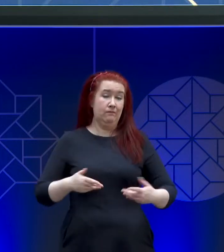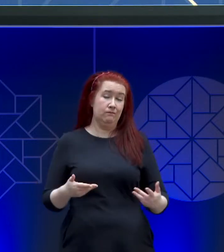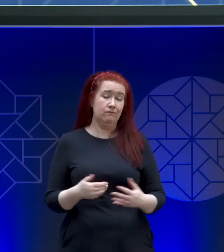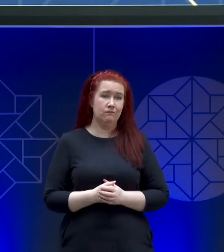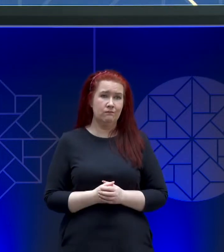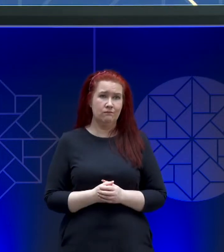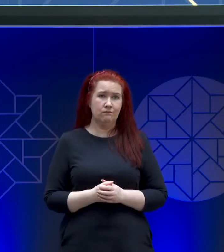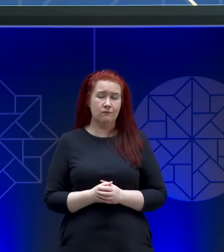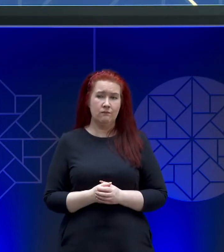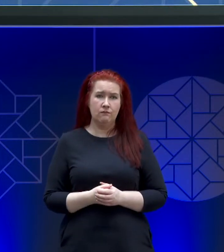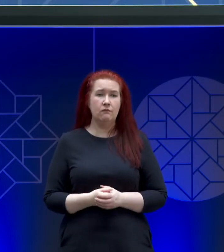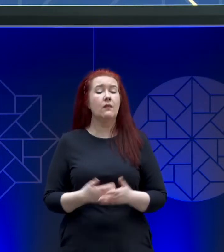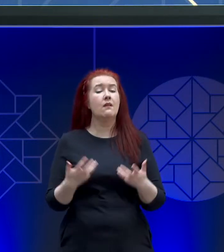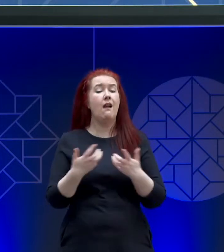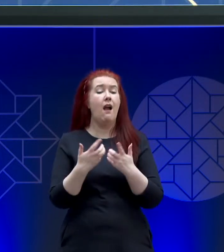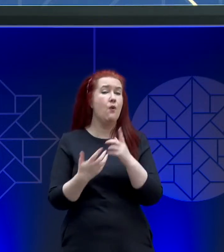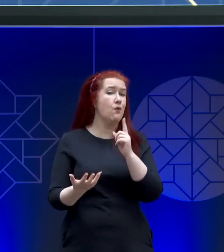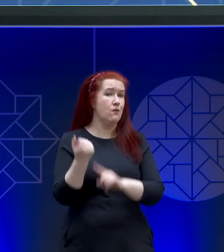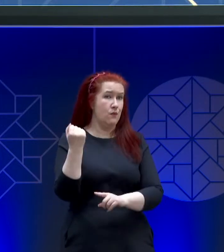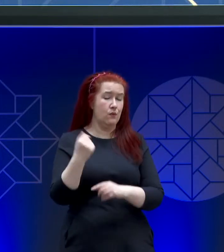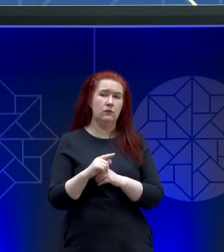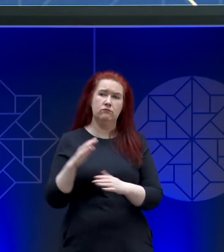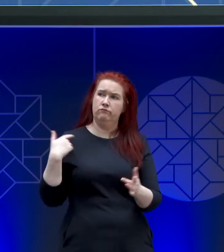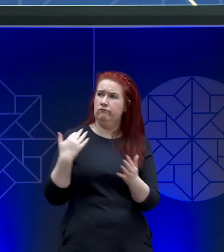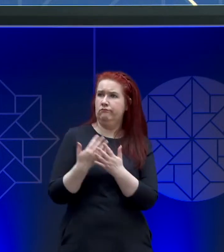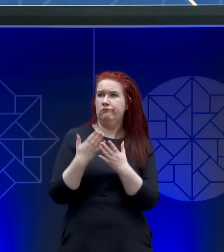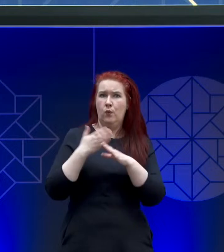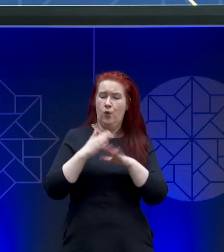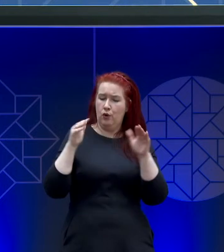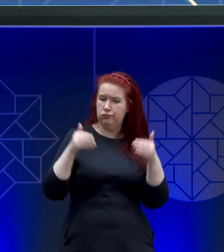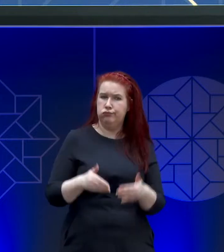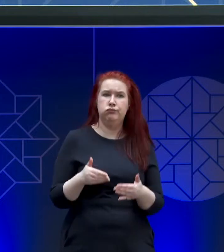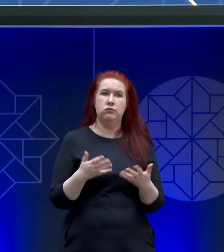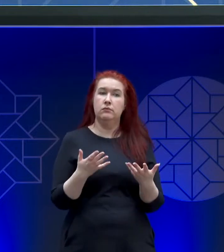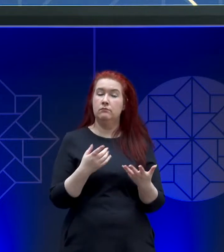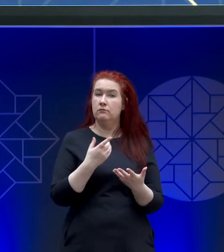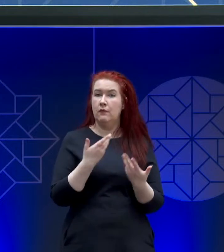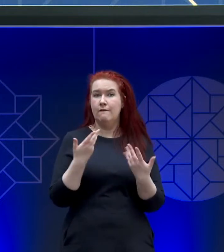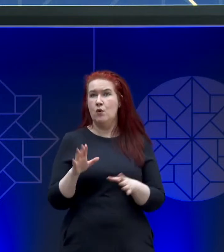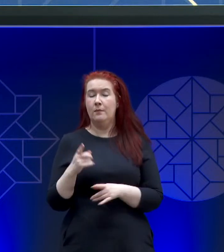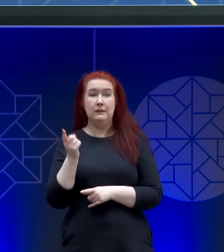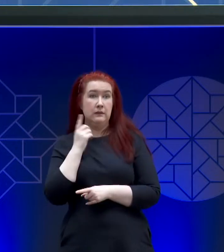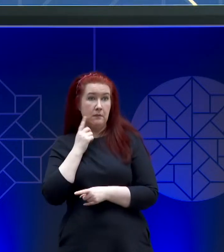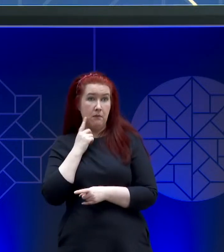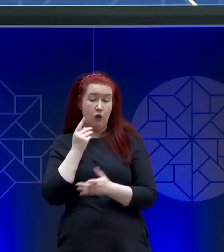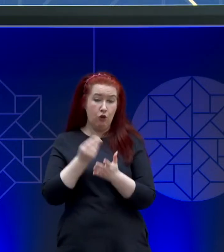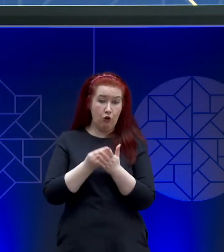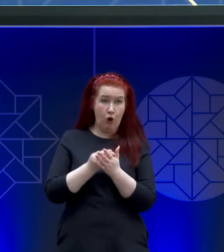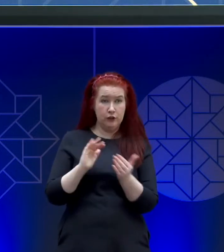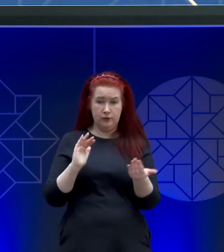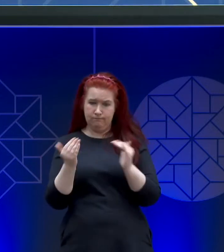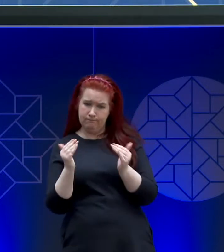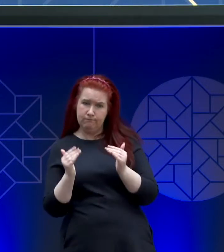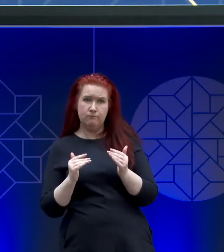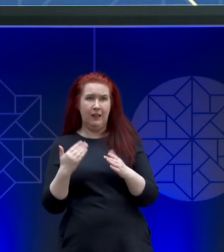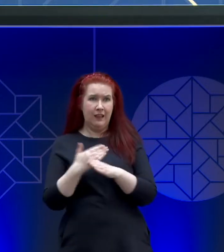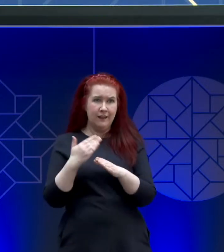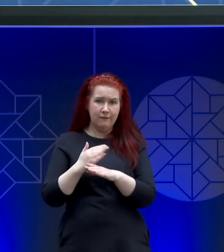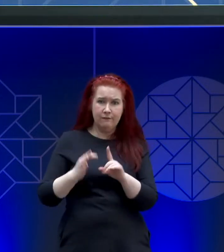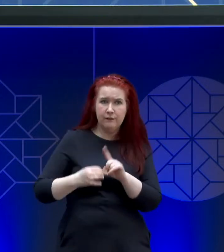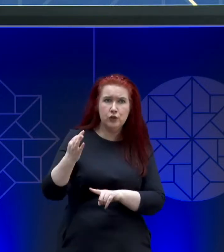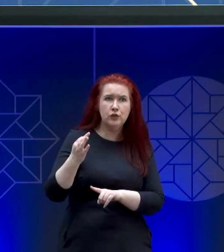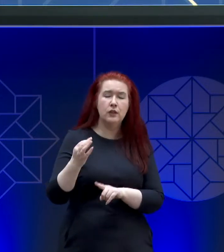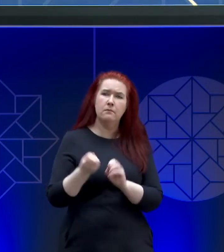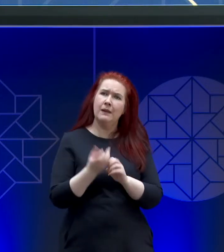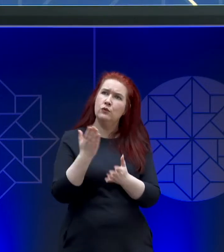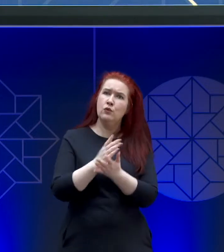And to do that, we've been working on everything from simple cost and efficiency measures, making sure that hospitals could be